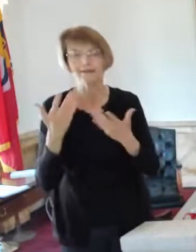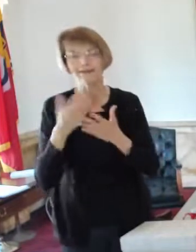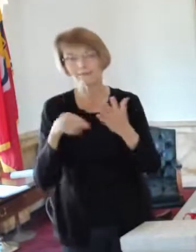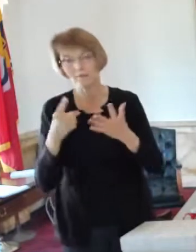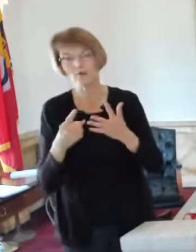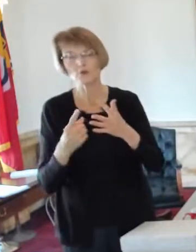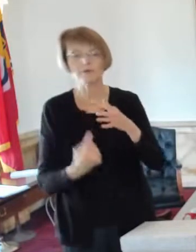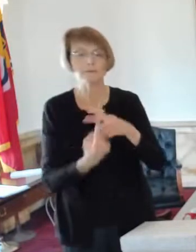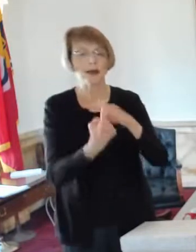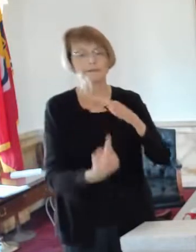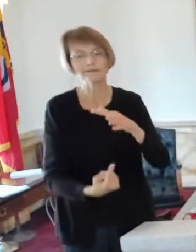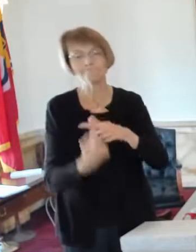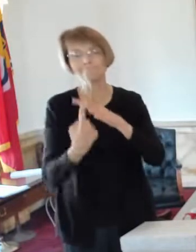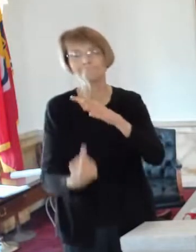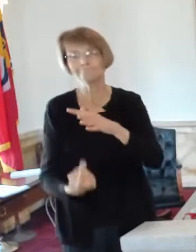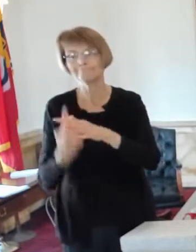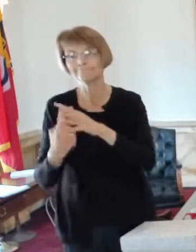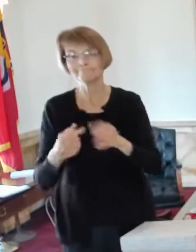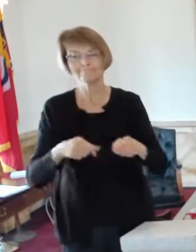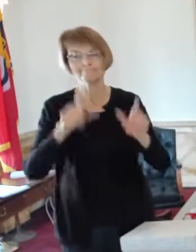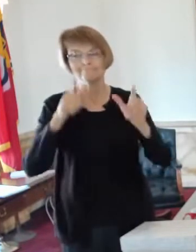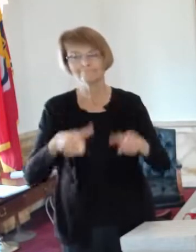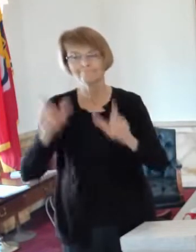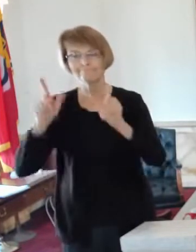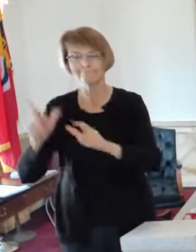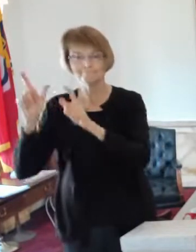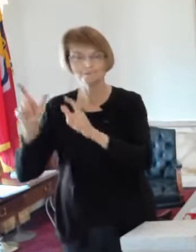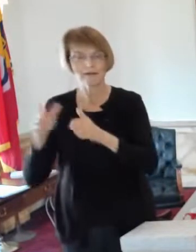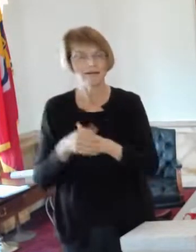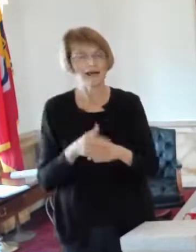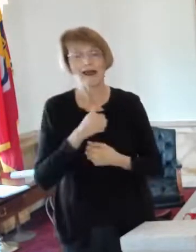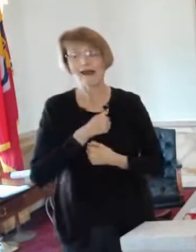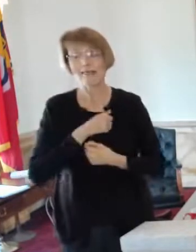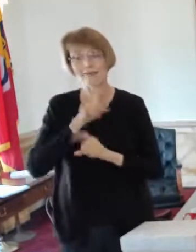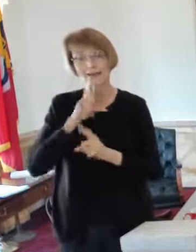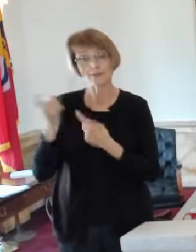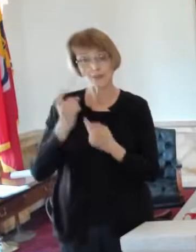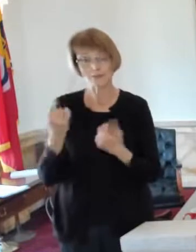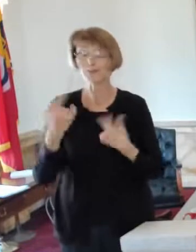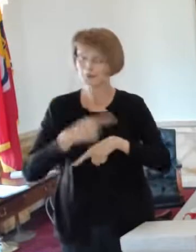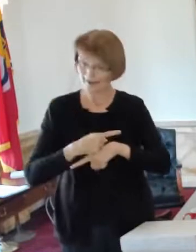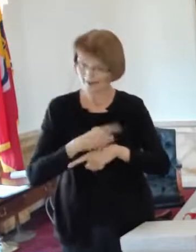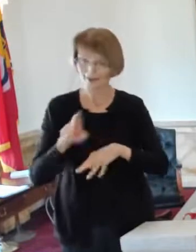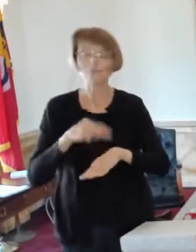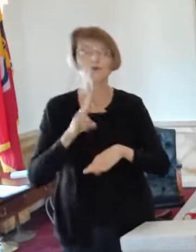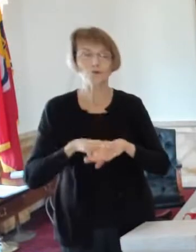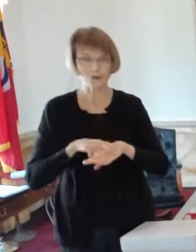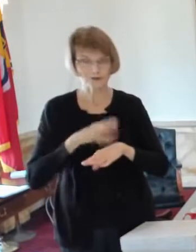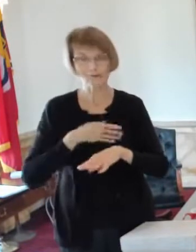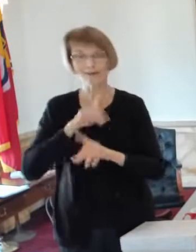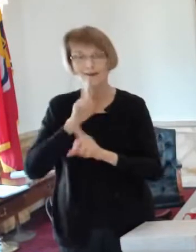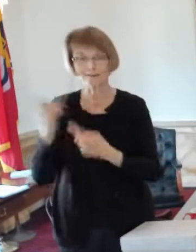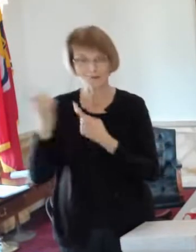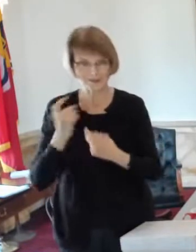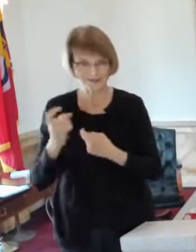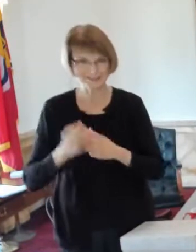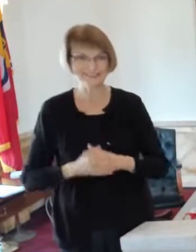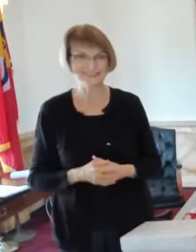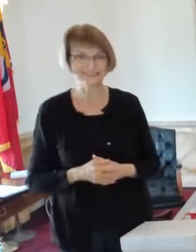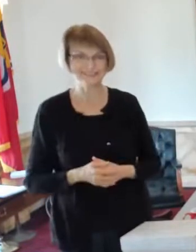pop in now and then. But I love taking your questions, and today will be no exception. I'm going to take your questions,